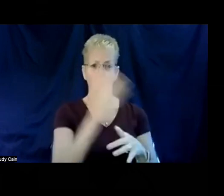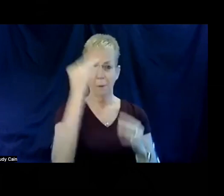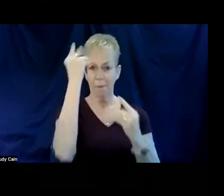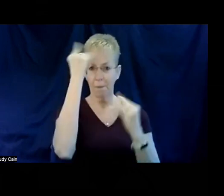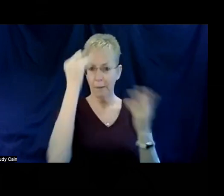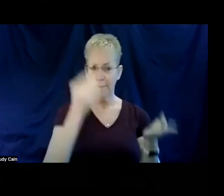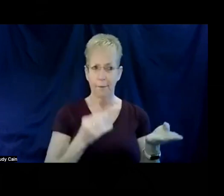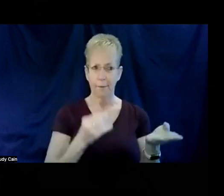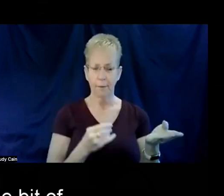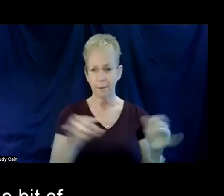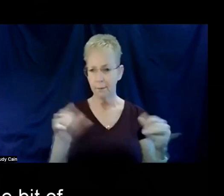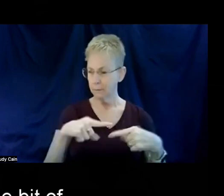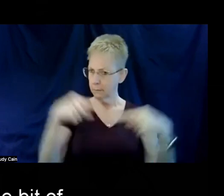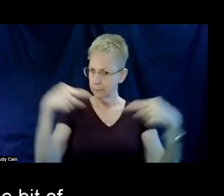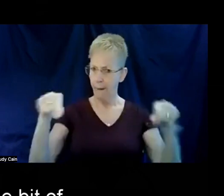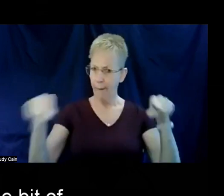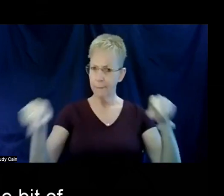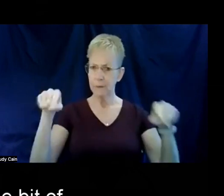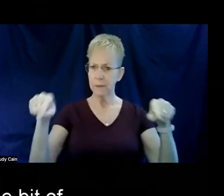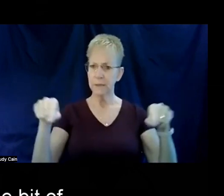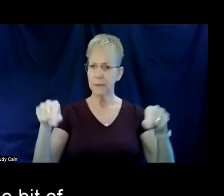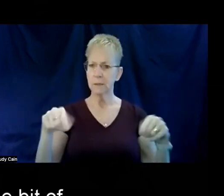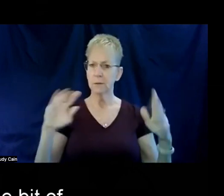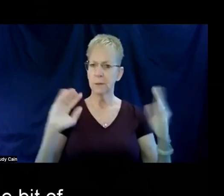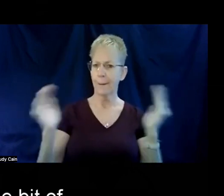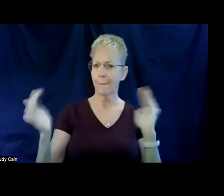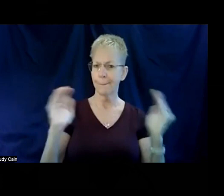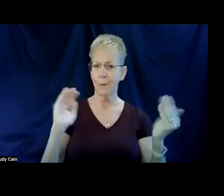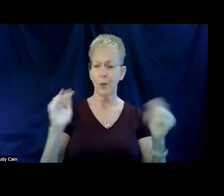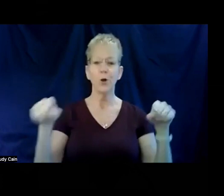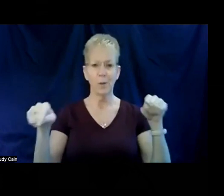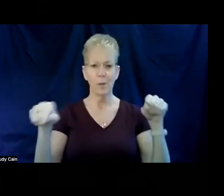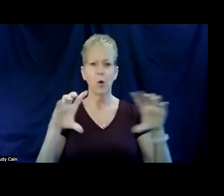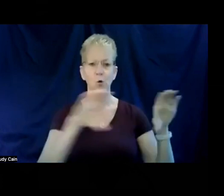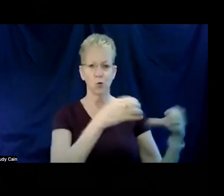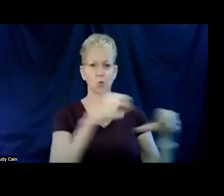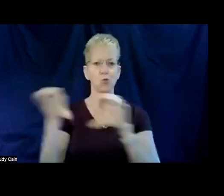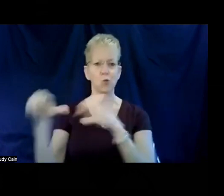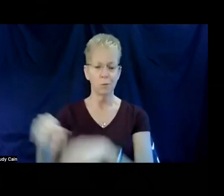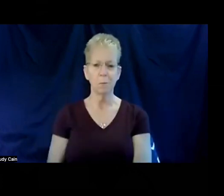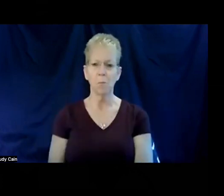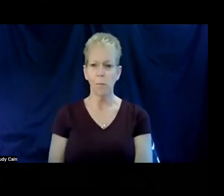Great Britain. So there's a little bit of compare and contrast going on there.